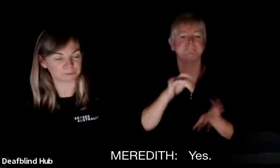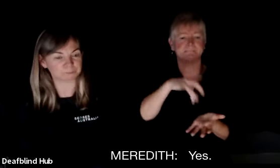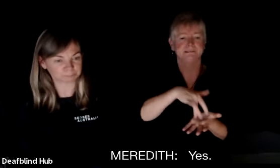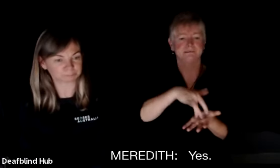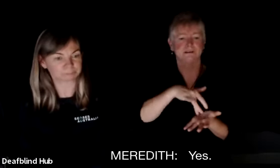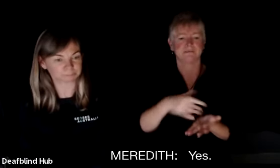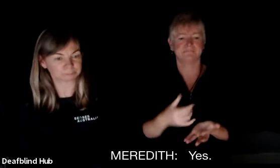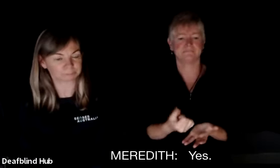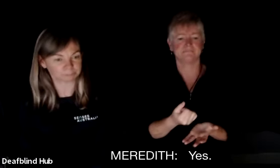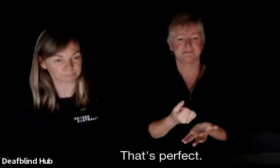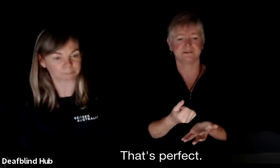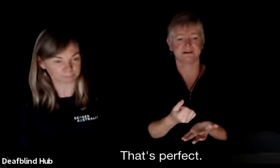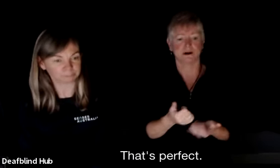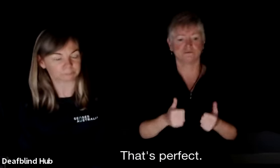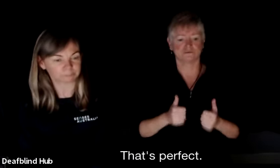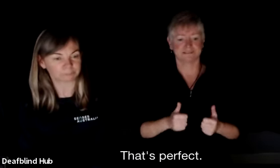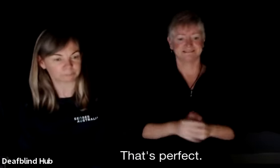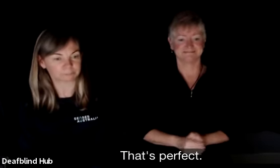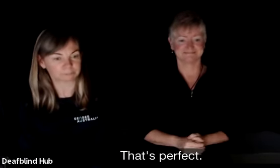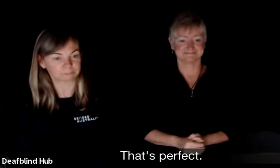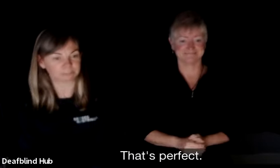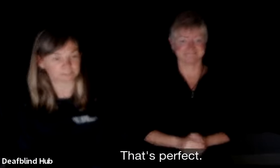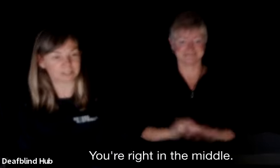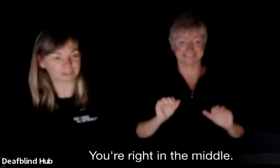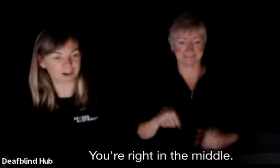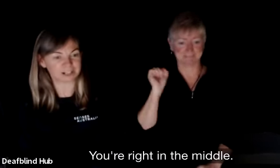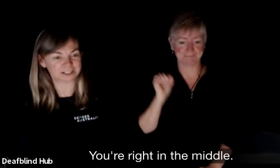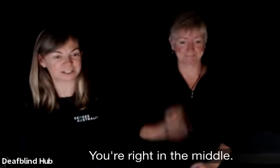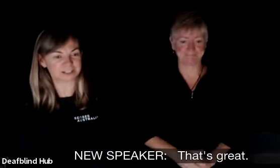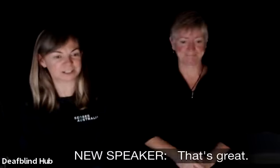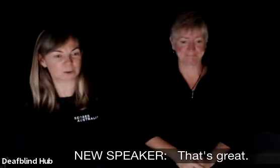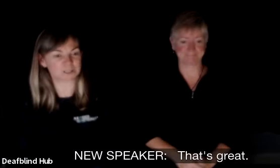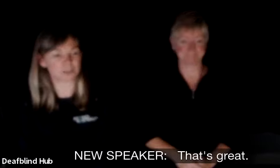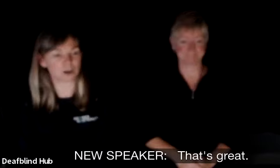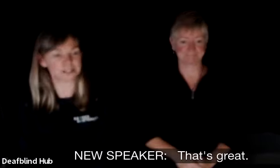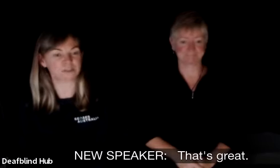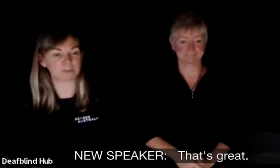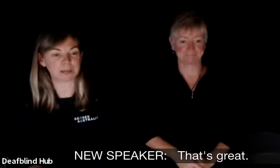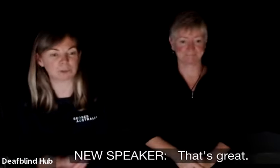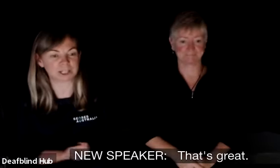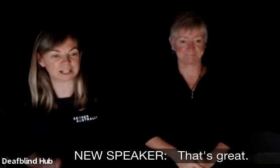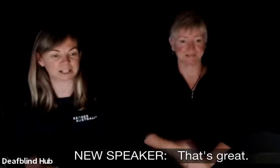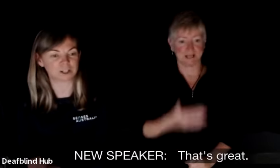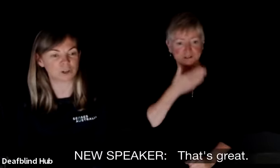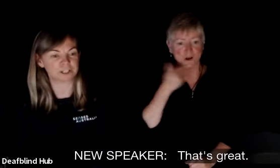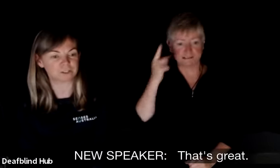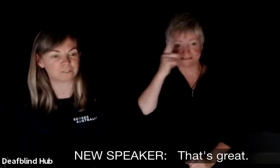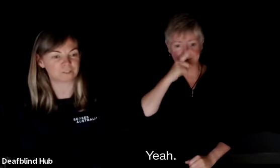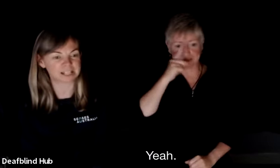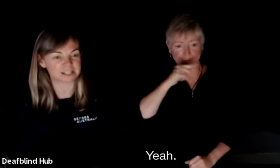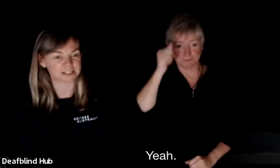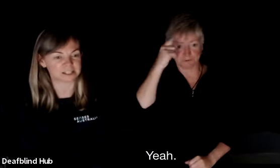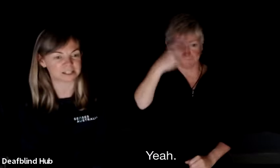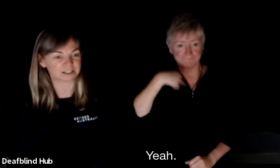middle. That's great. Yep. Great. So it's nice for people to get to know